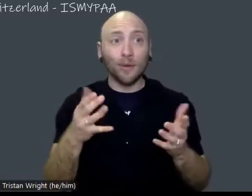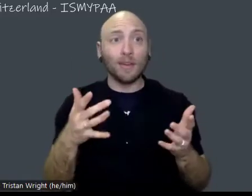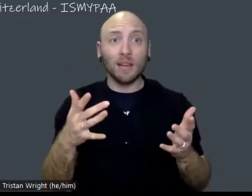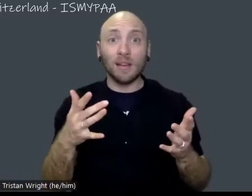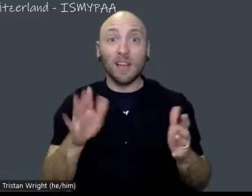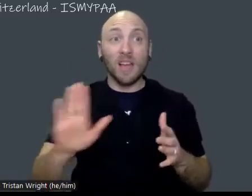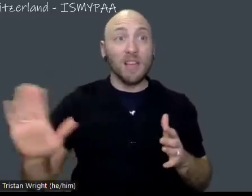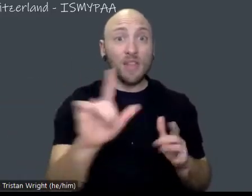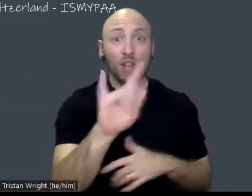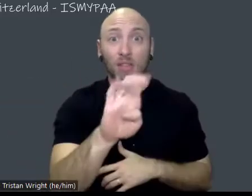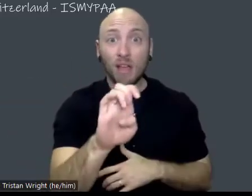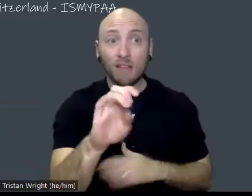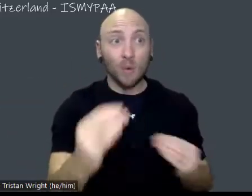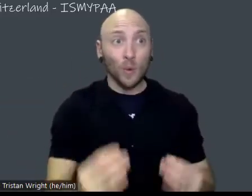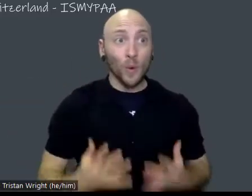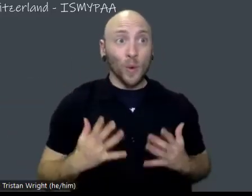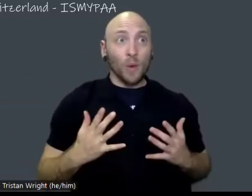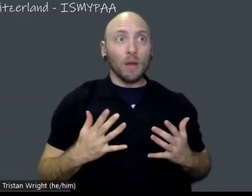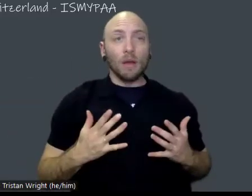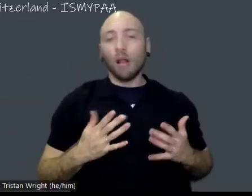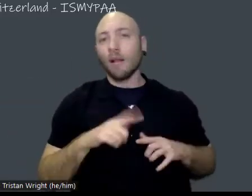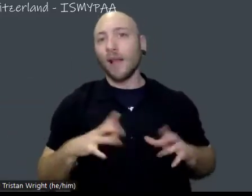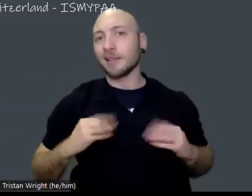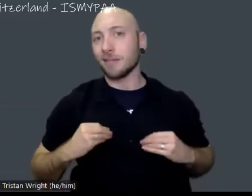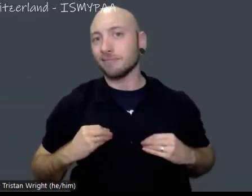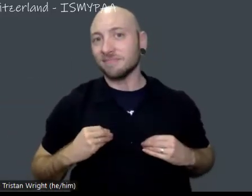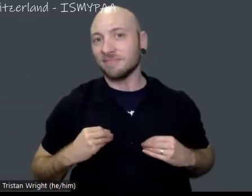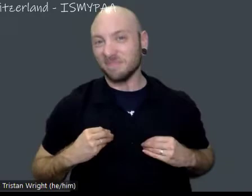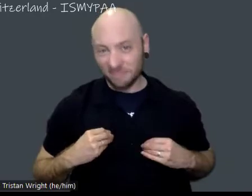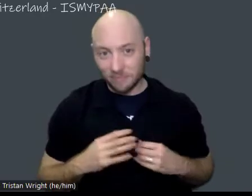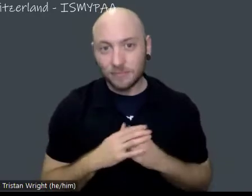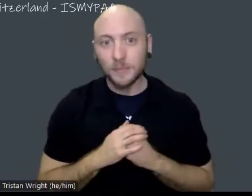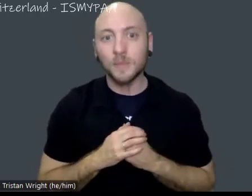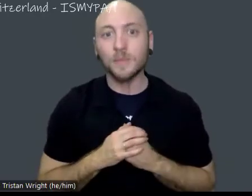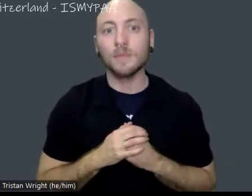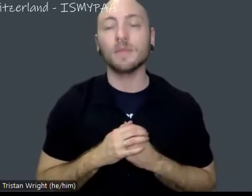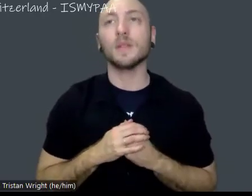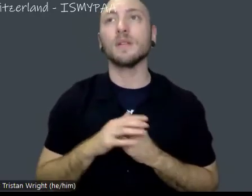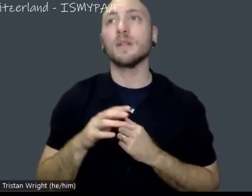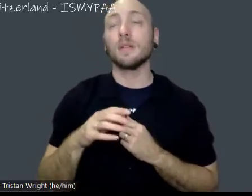receive at first meeting. It took me a stay in